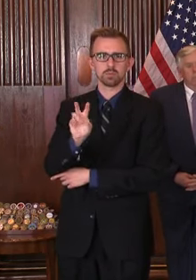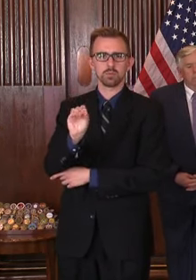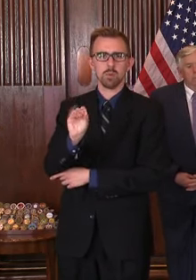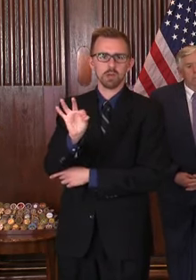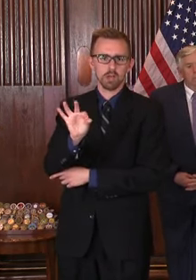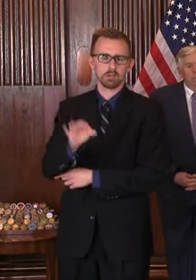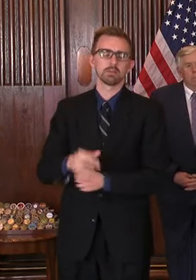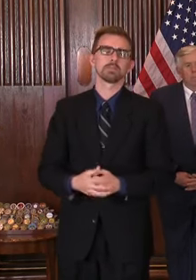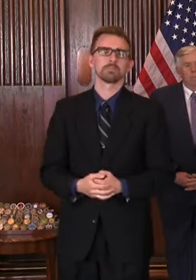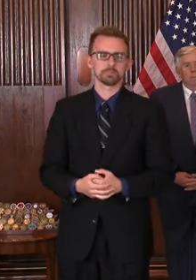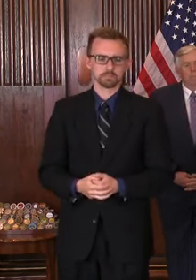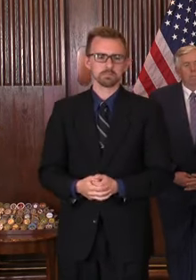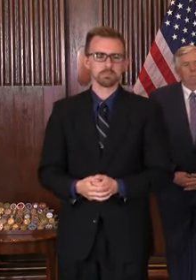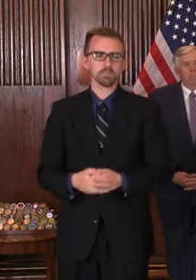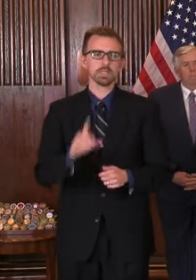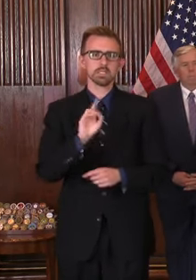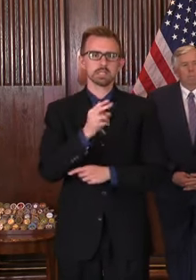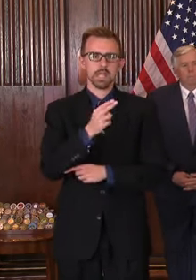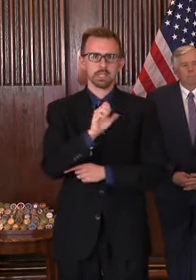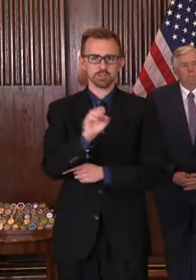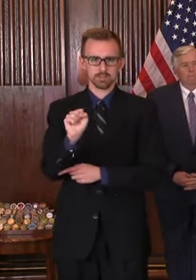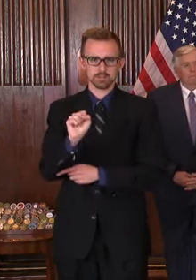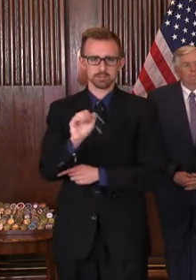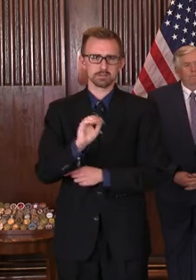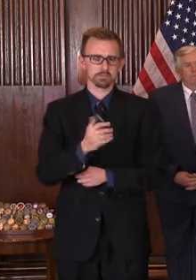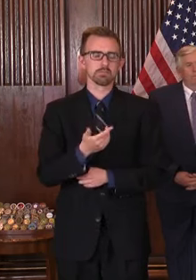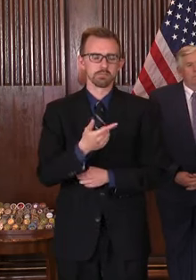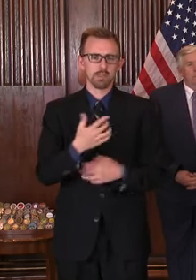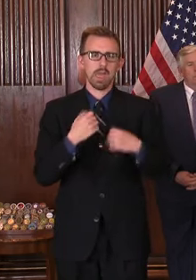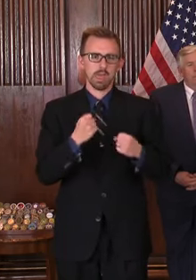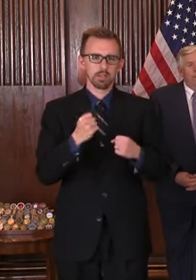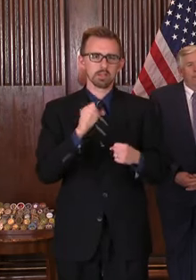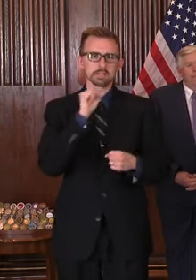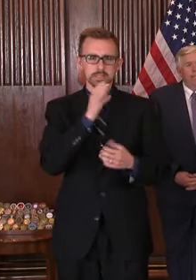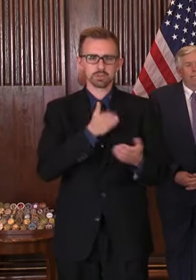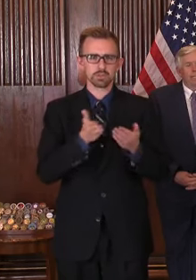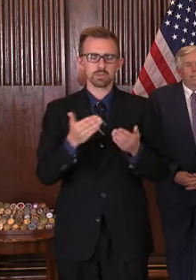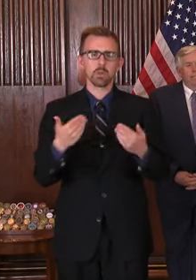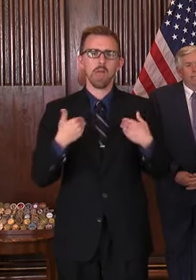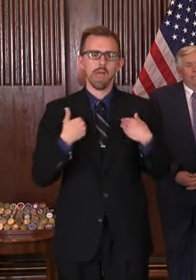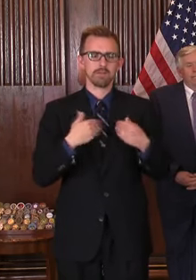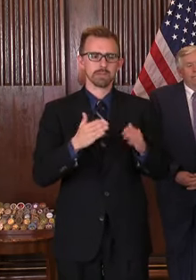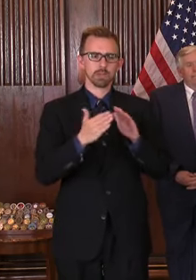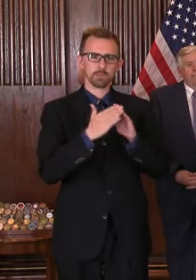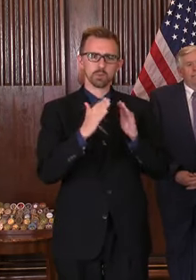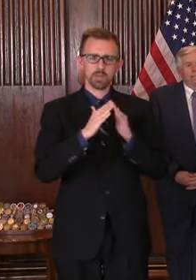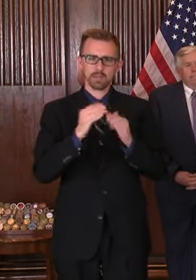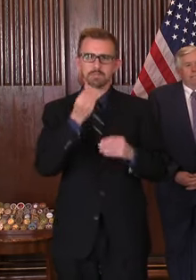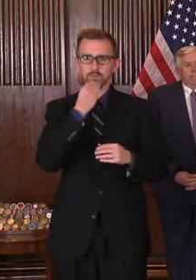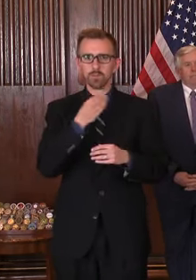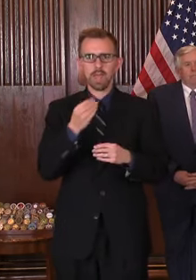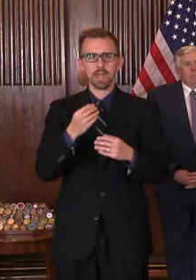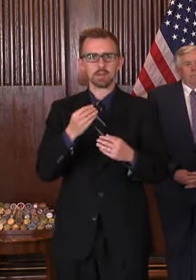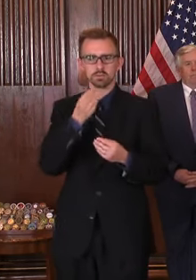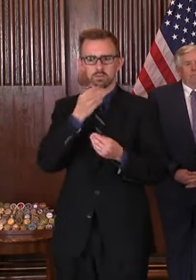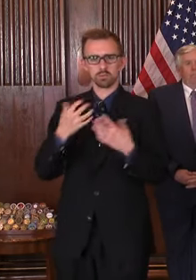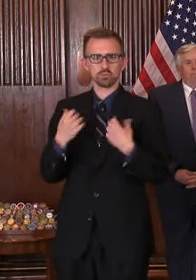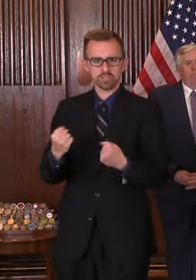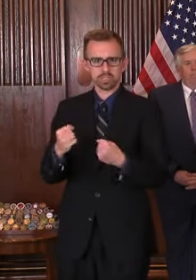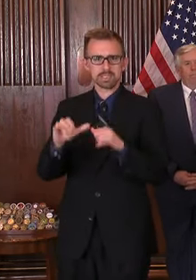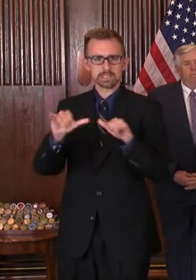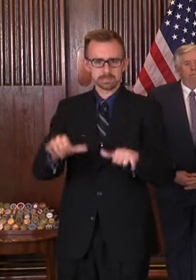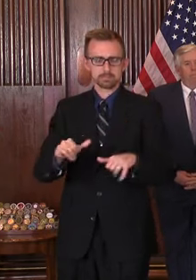1-800-392-8209. At the Department of Health and Senior Services, we also have our Bureau of Community Food and Nutrition Assistance, working